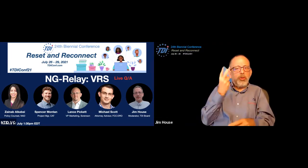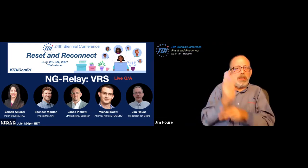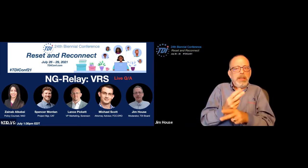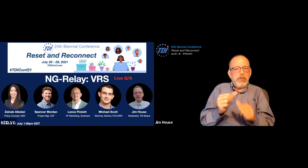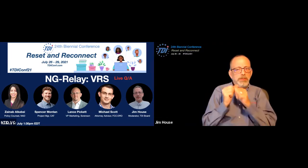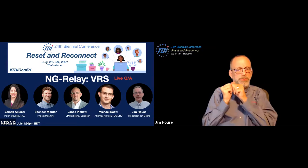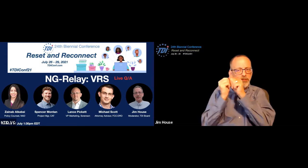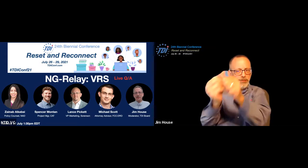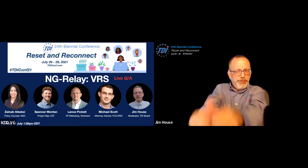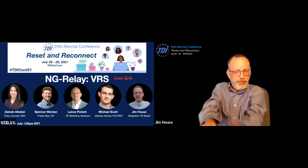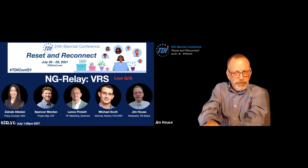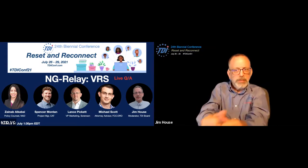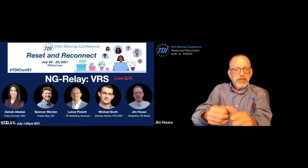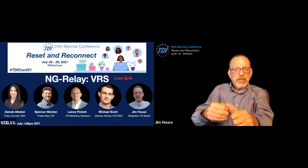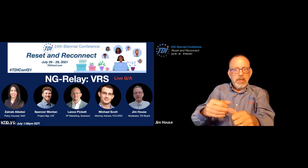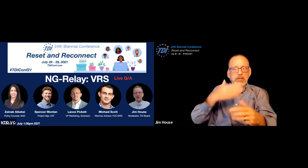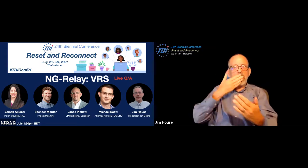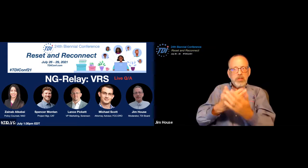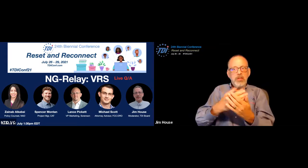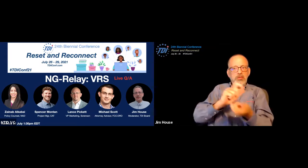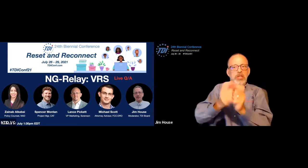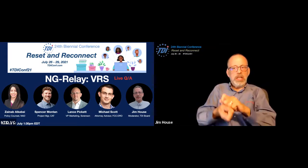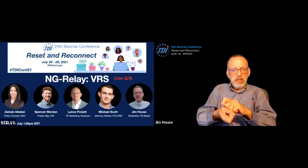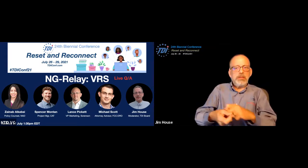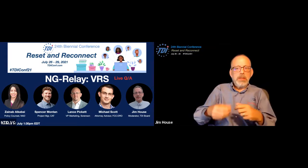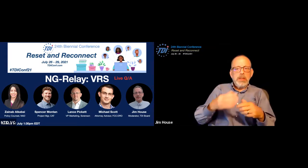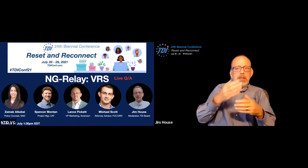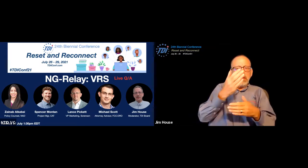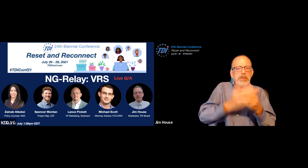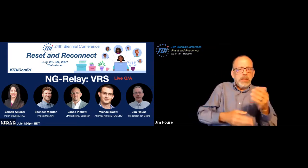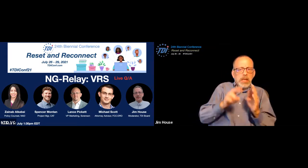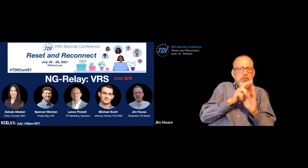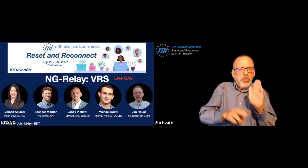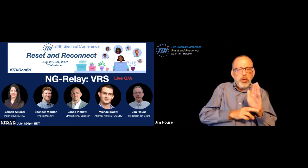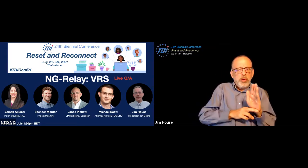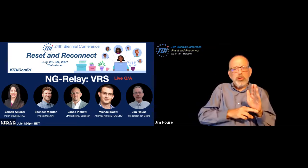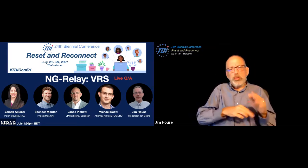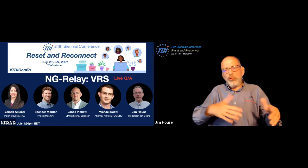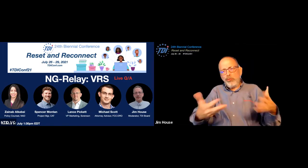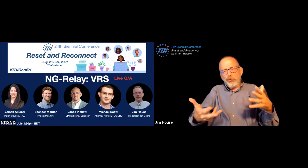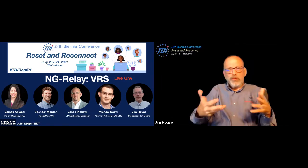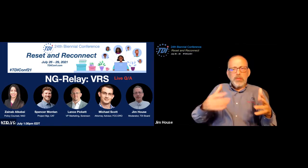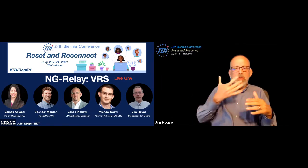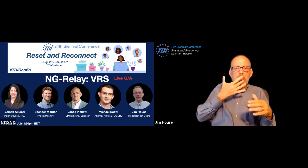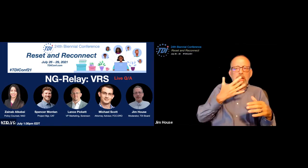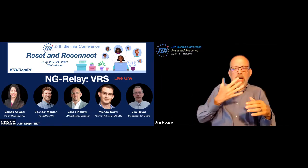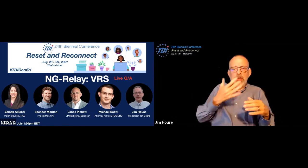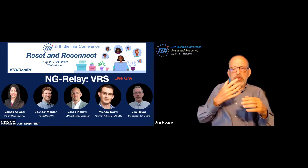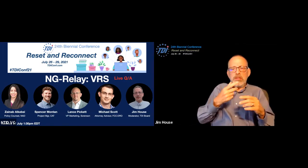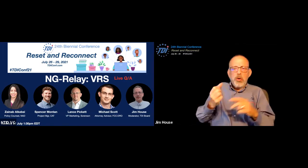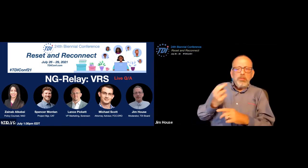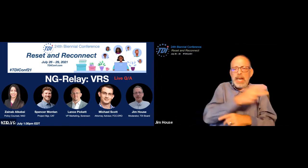but which rules do we want to keep? No, it's good. No, they removed something, but some rules,